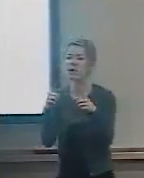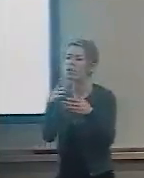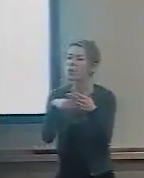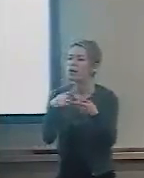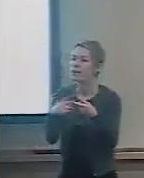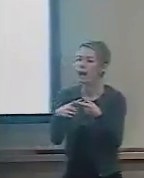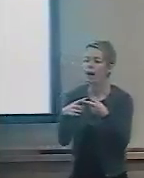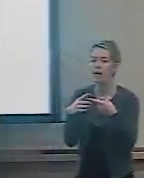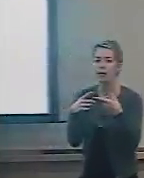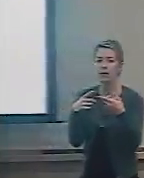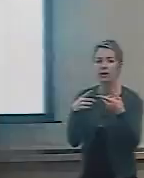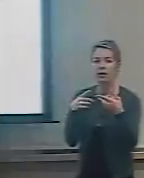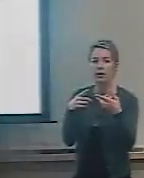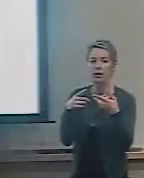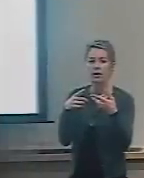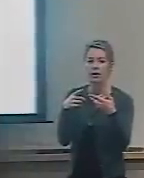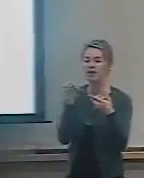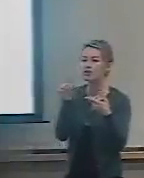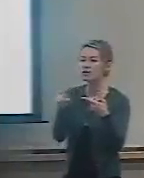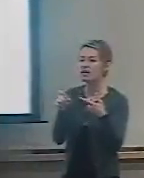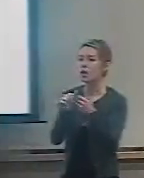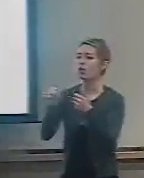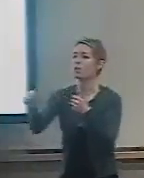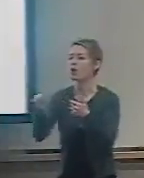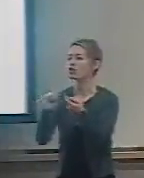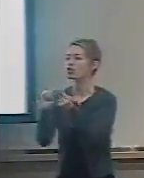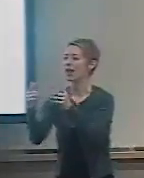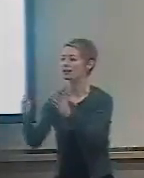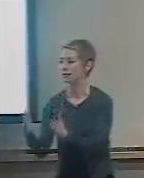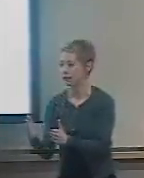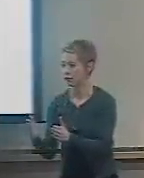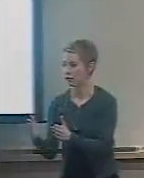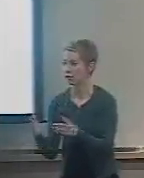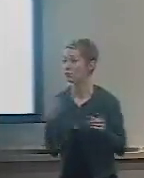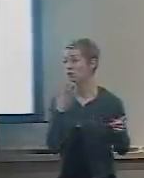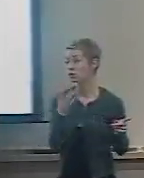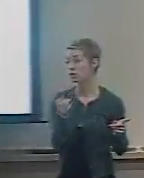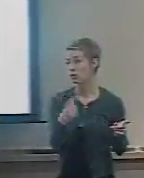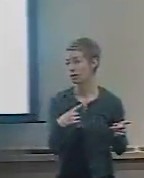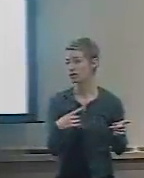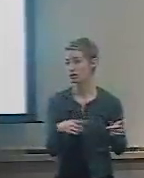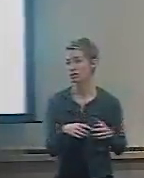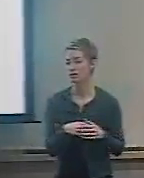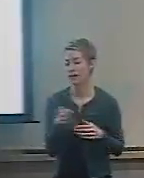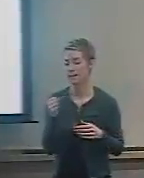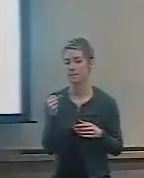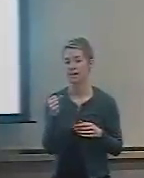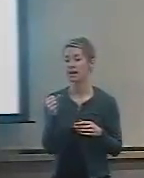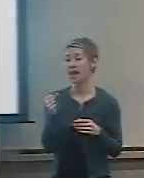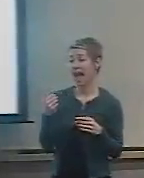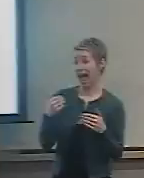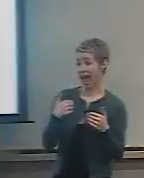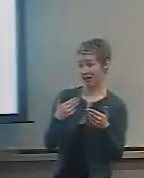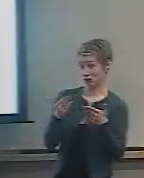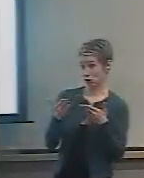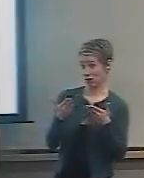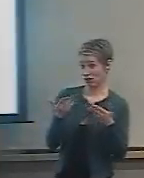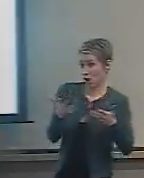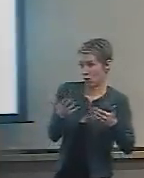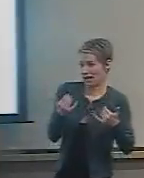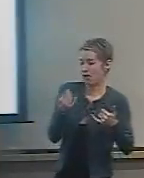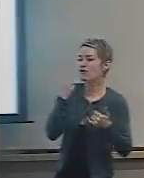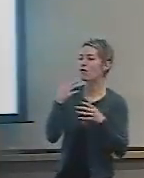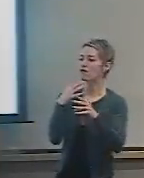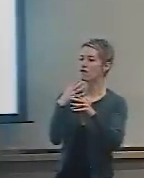what about needing a remote translator so that Yeah. you can speak to someone who That's a does good ASL? question. There are services that exist now for